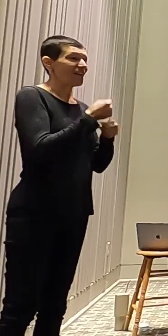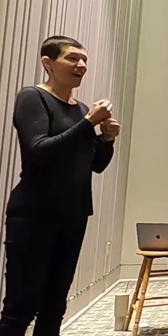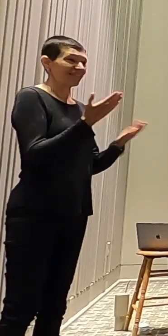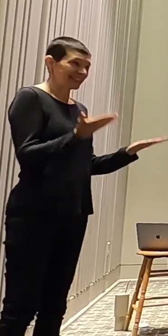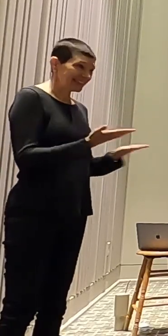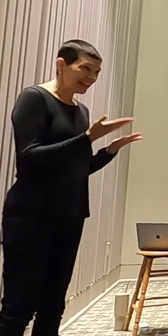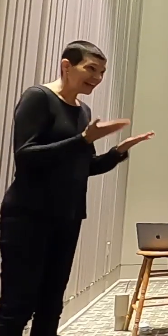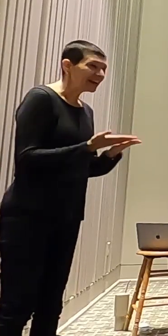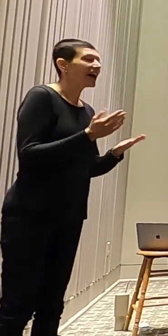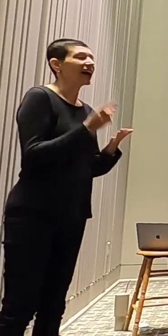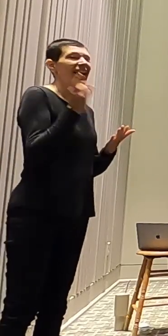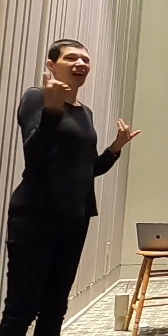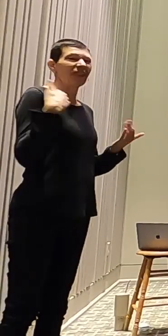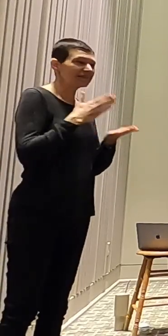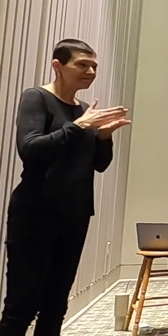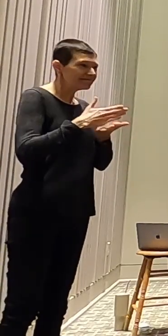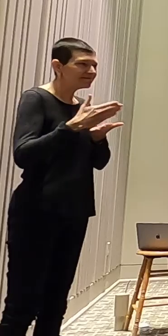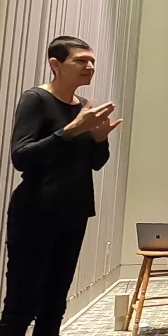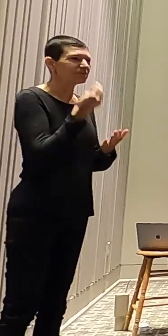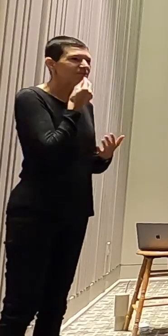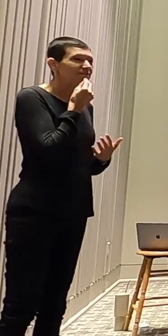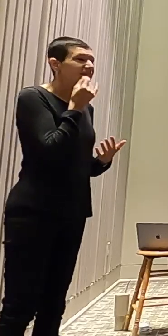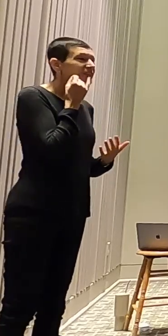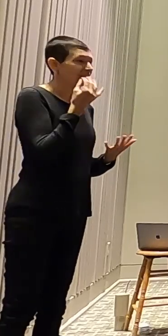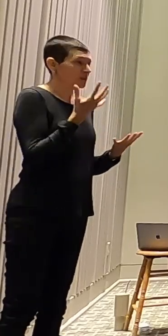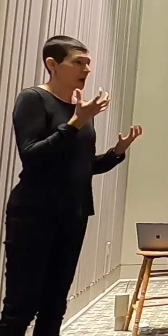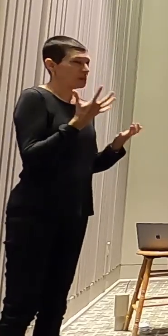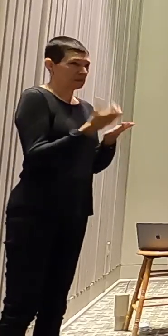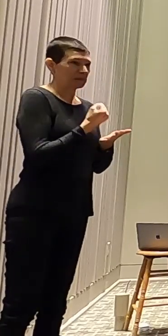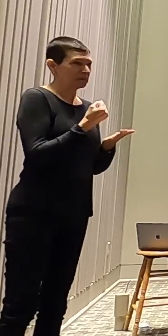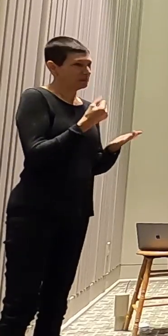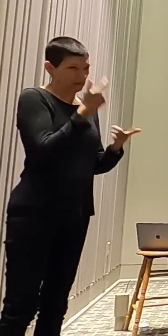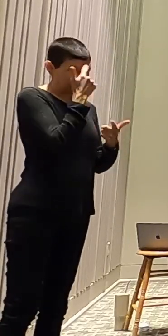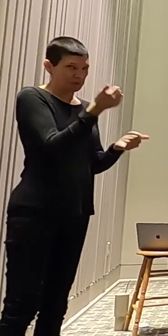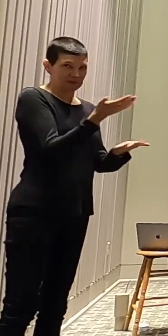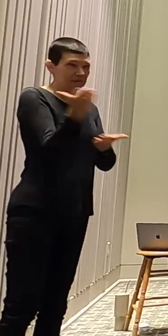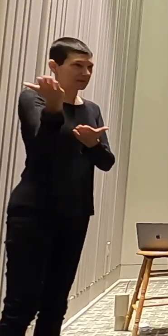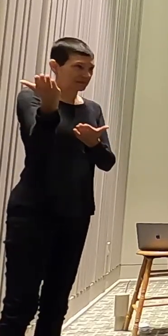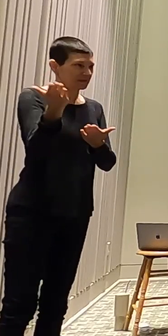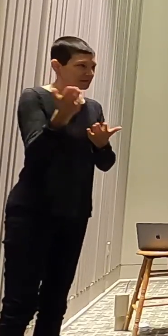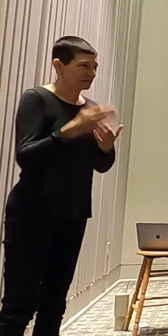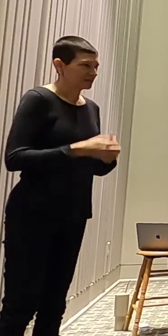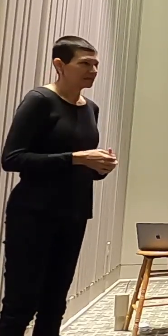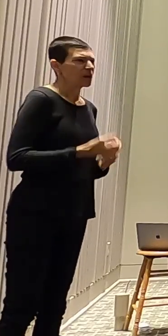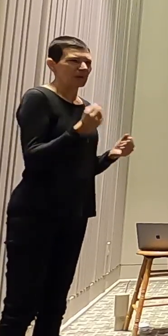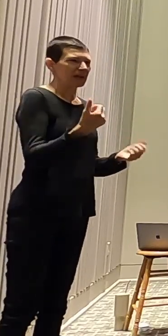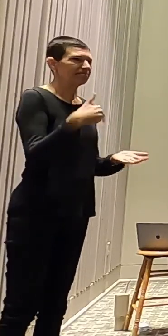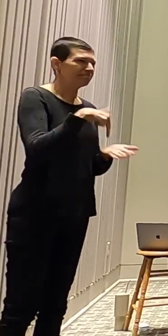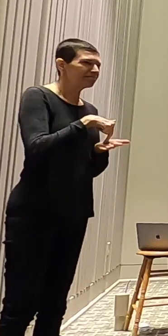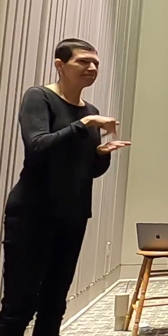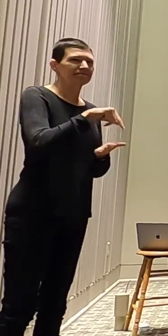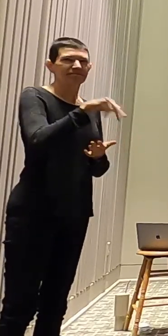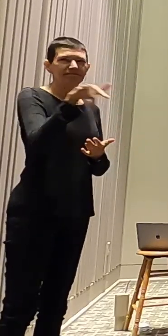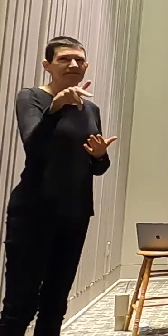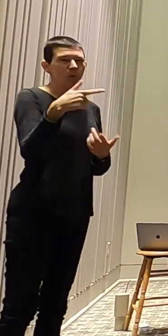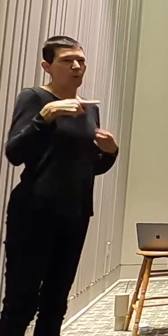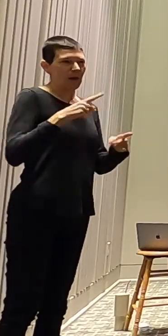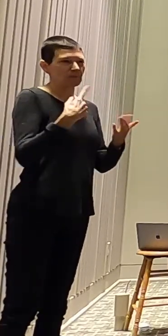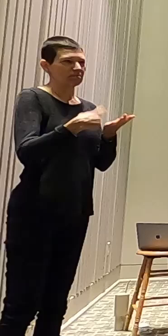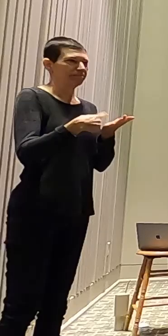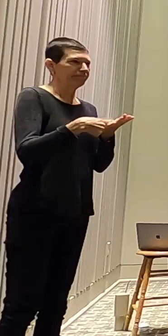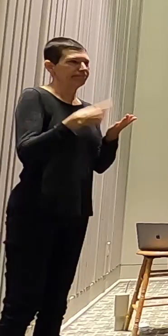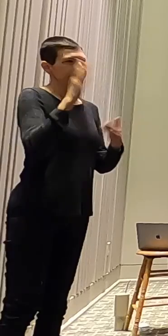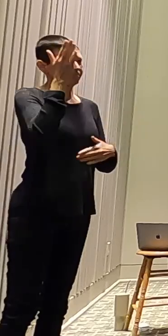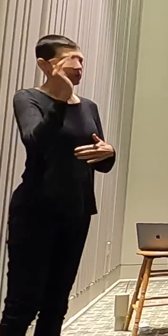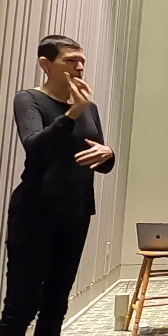Lauren's cutting up some snacks. So if you haven't, please take a moment, help yourself. Please feel free to get up and help yourself while I'm talking as